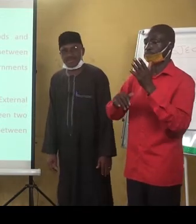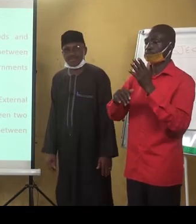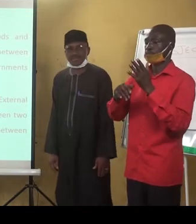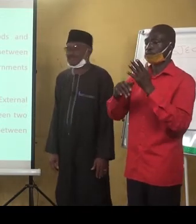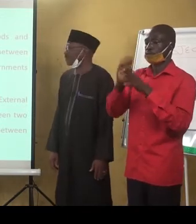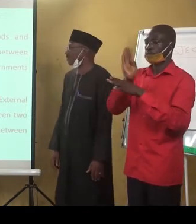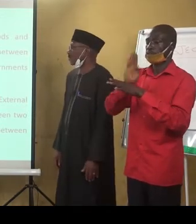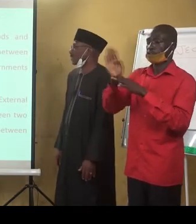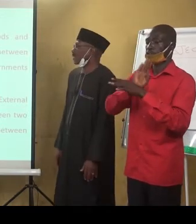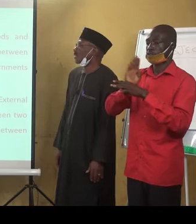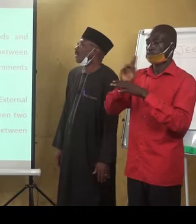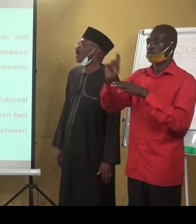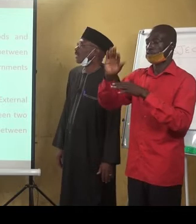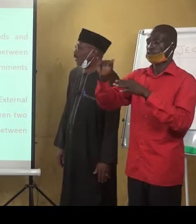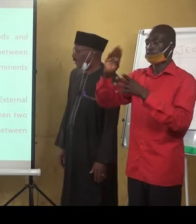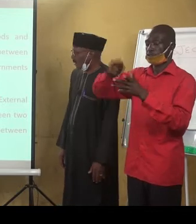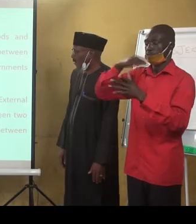people,